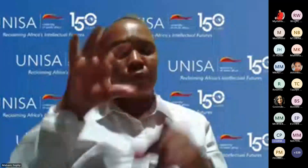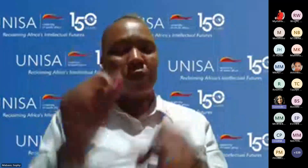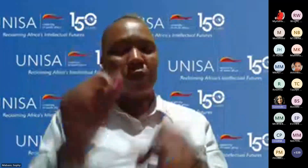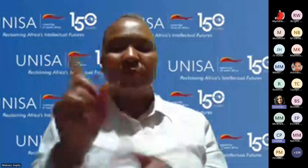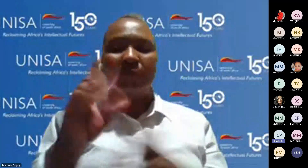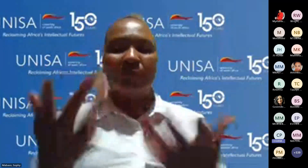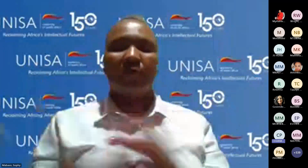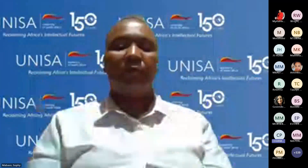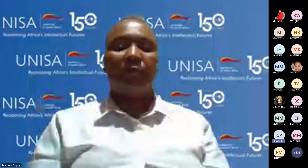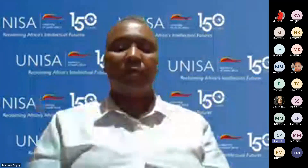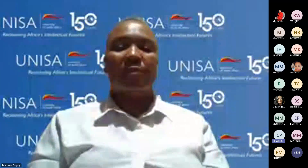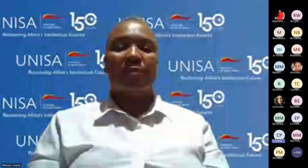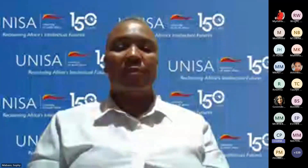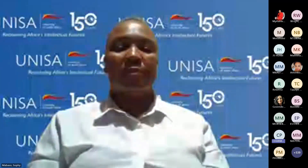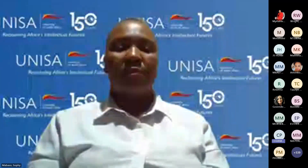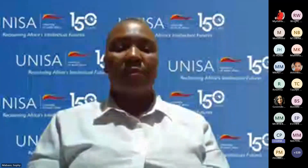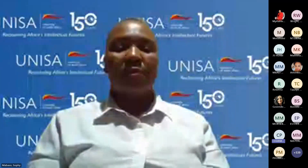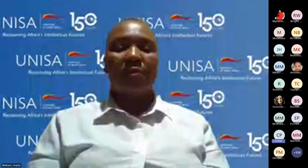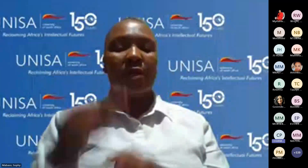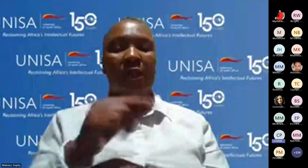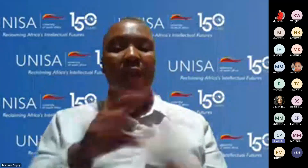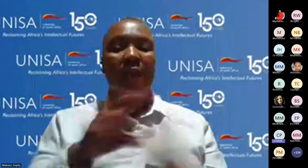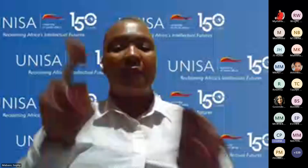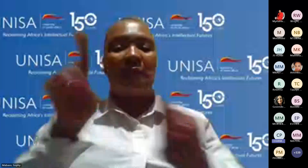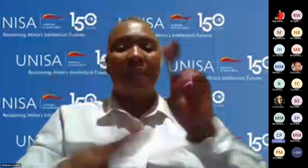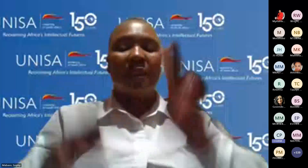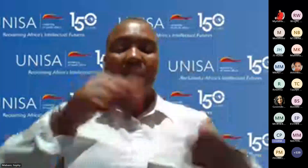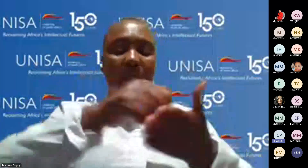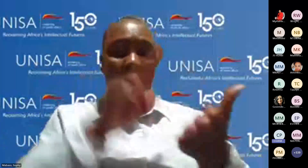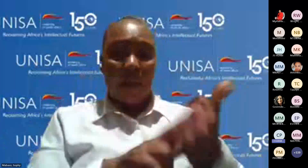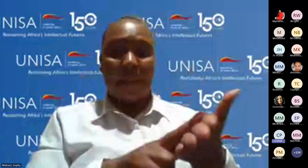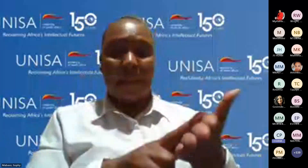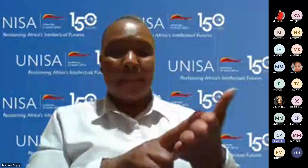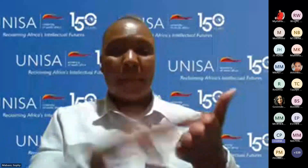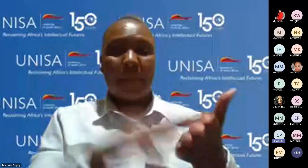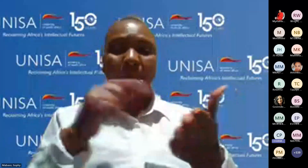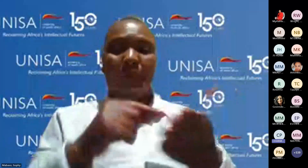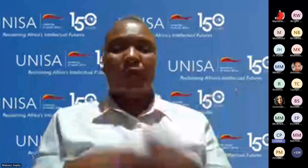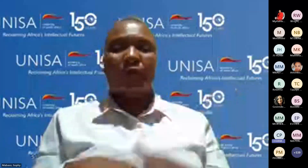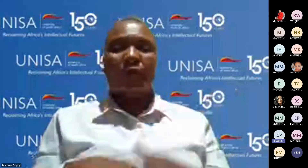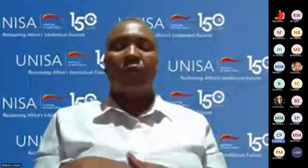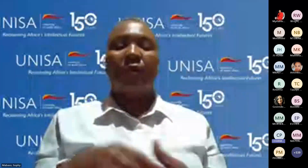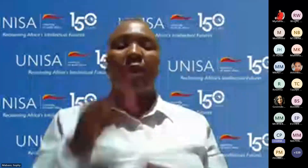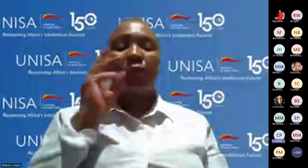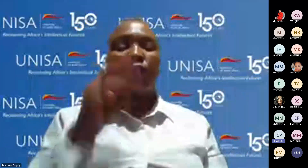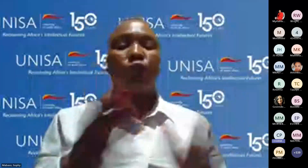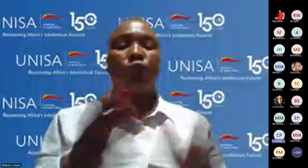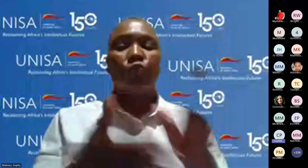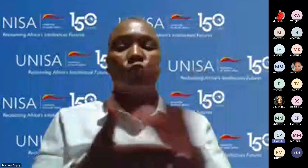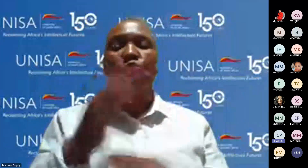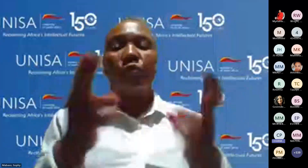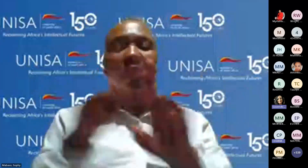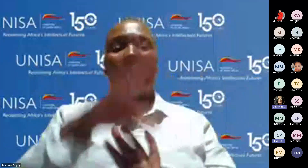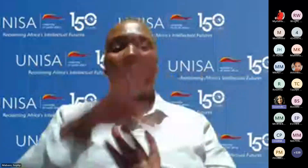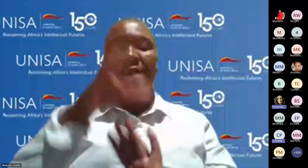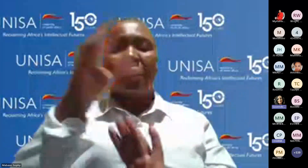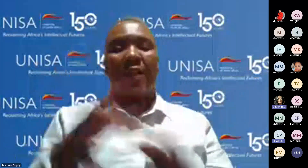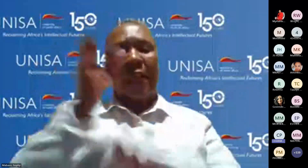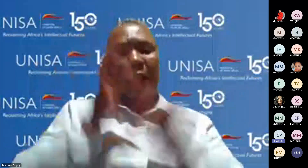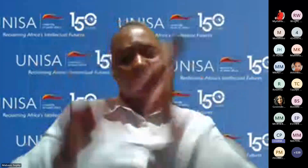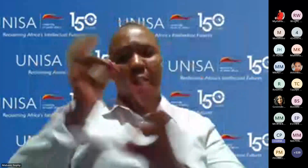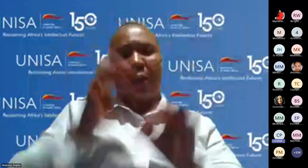out regarding the Invigilator app. I did go into UNISA and they did explain it to me.